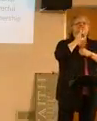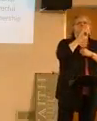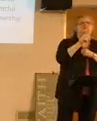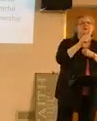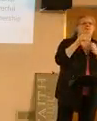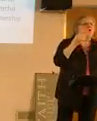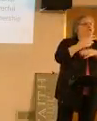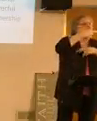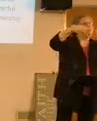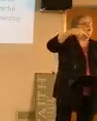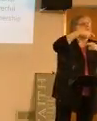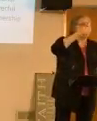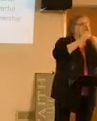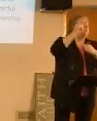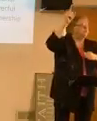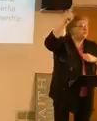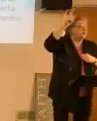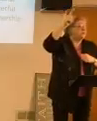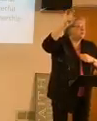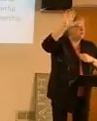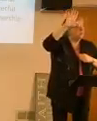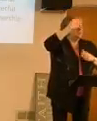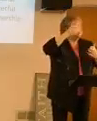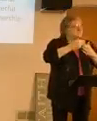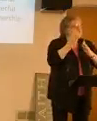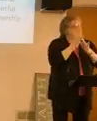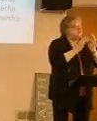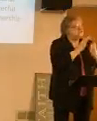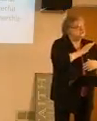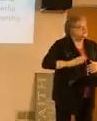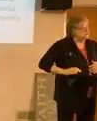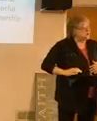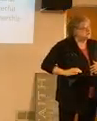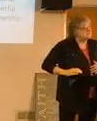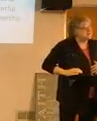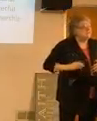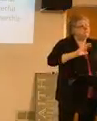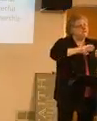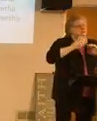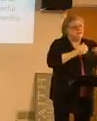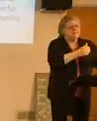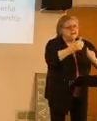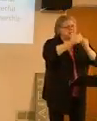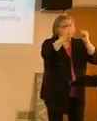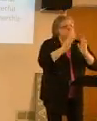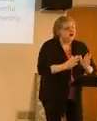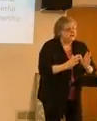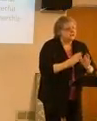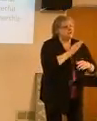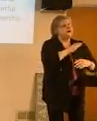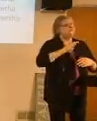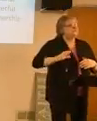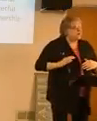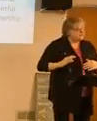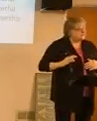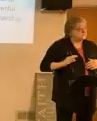a relationship with his Son, Jesus Christ. Become a follower of Christ helps us